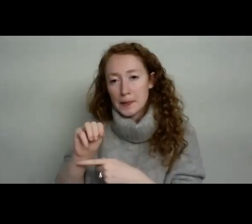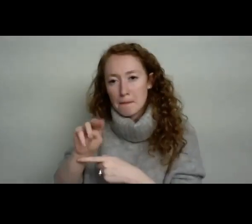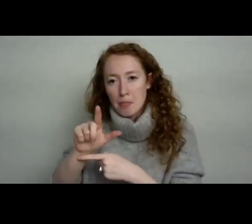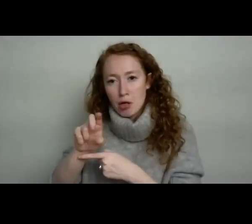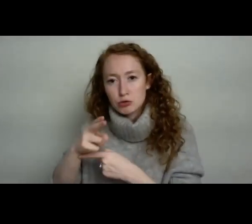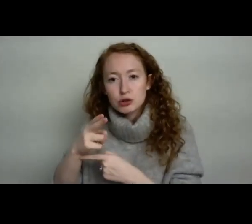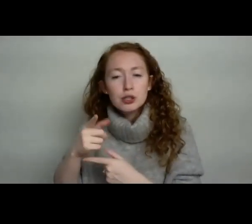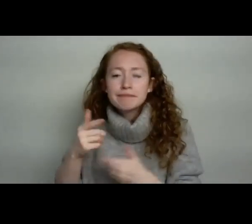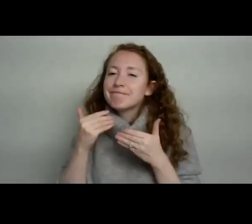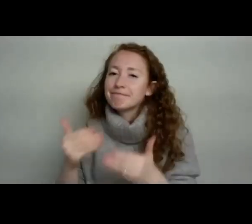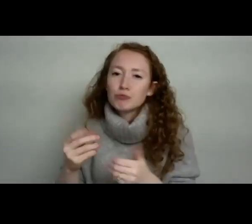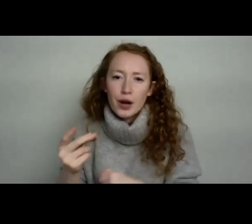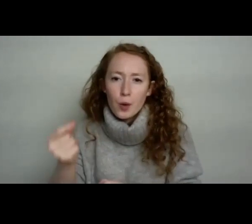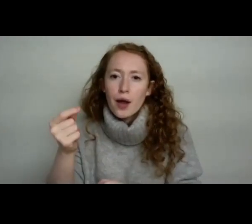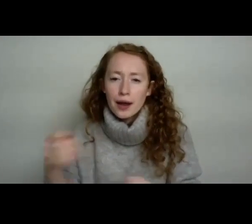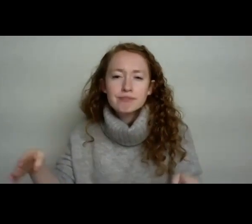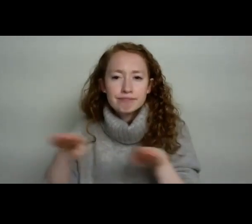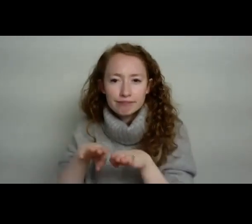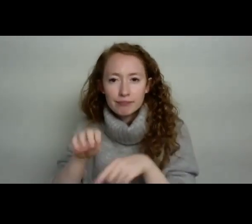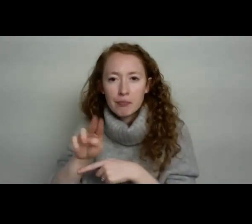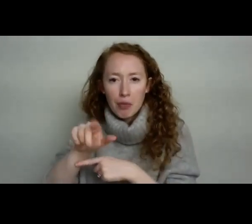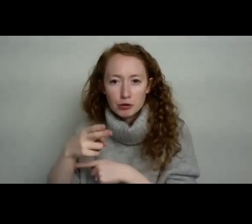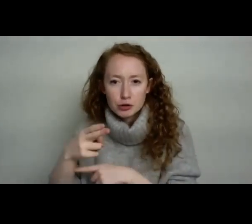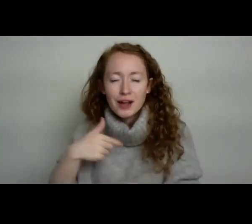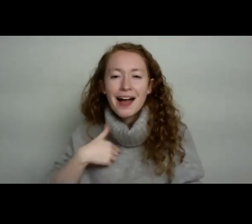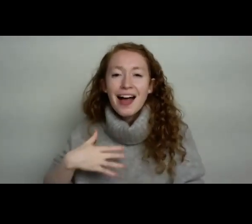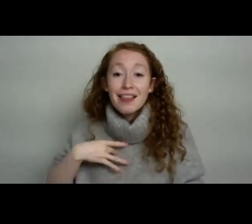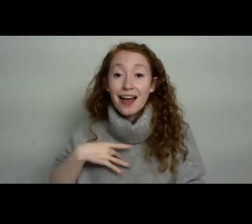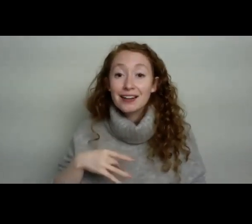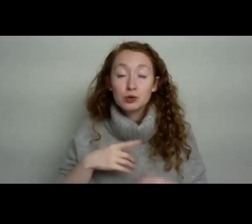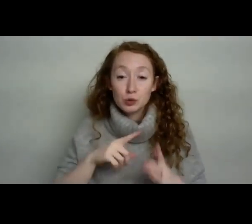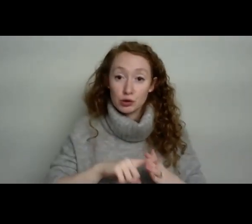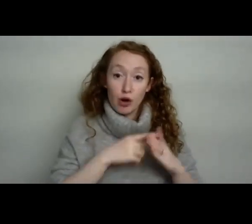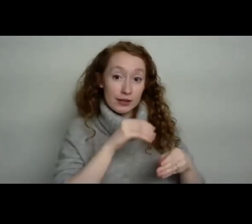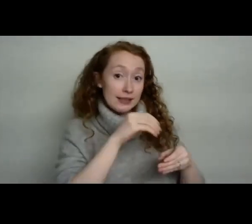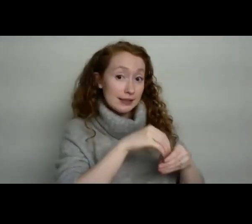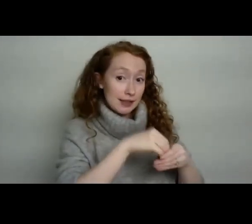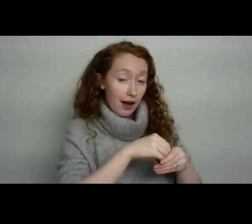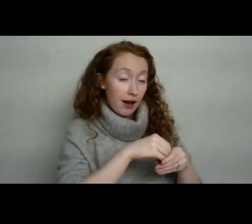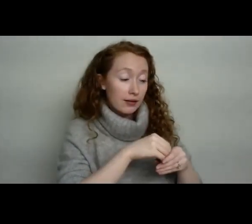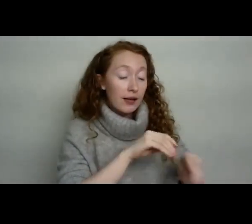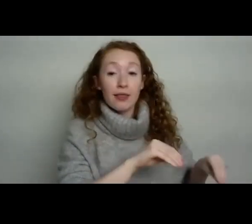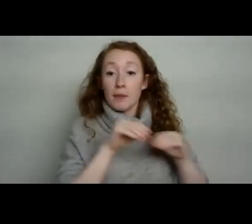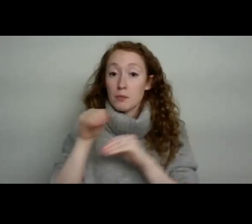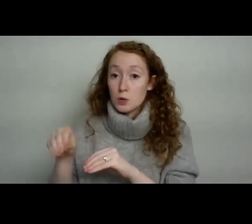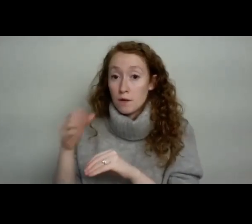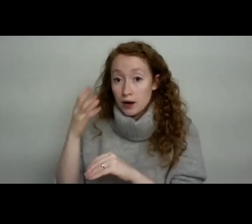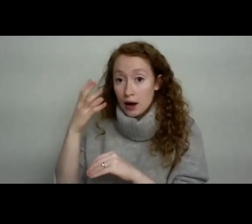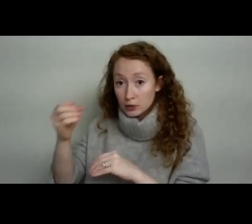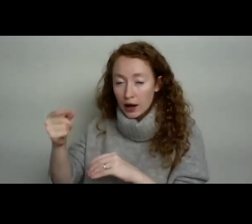That's another reason I just love transplanting all of our tender annuals, so that whether it's in biotella or with